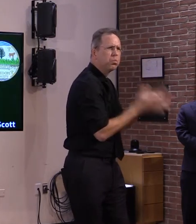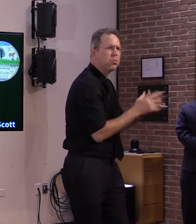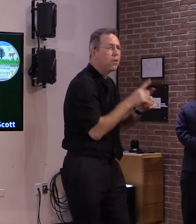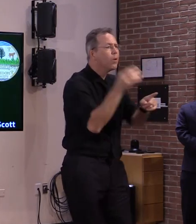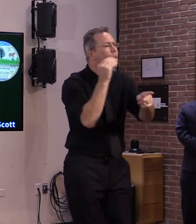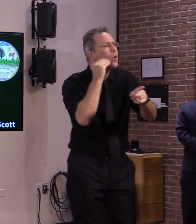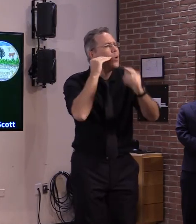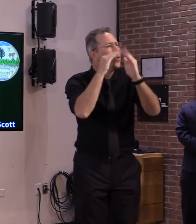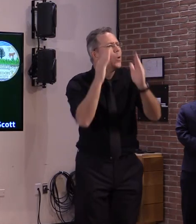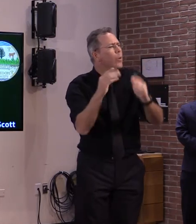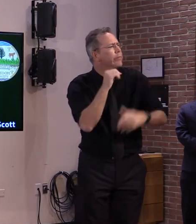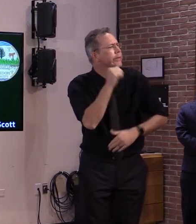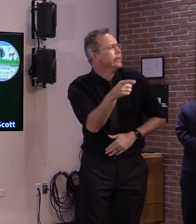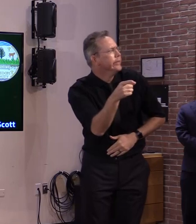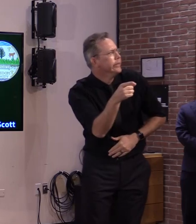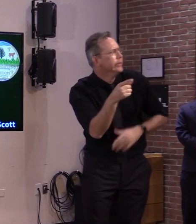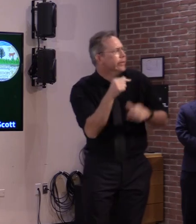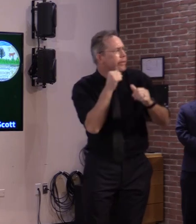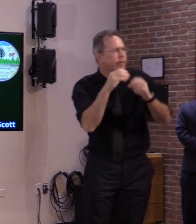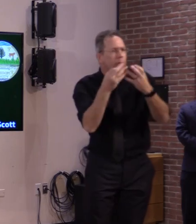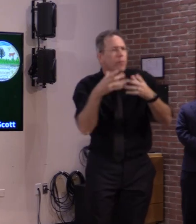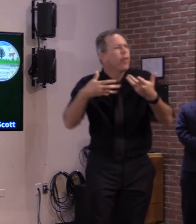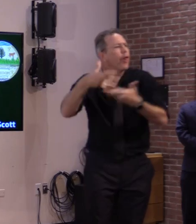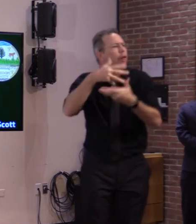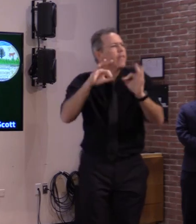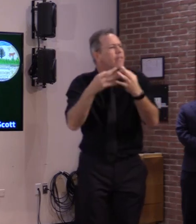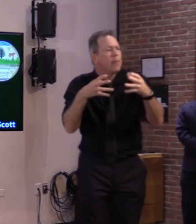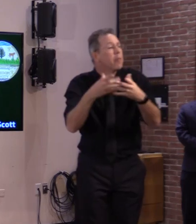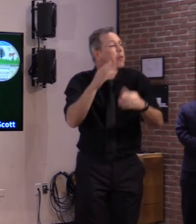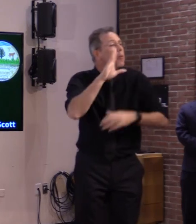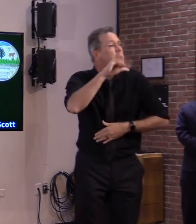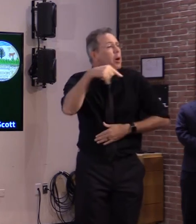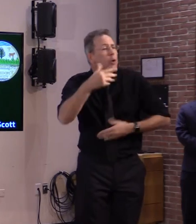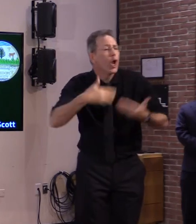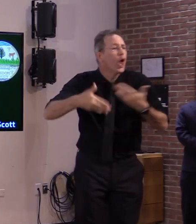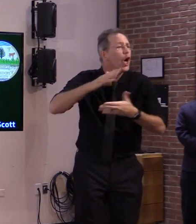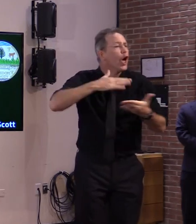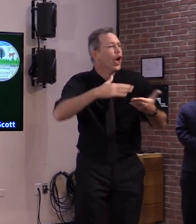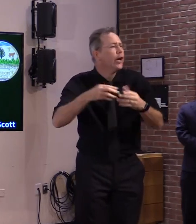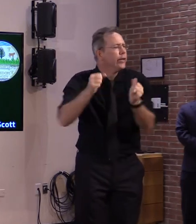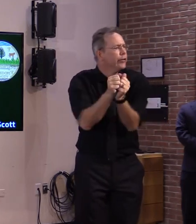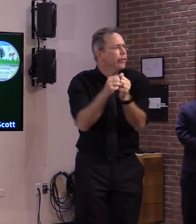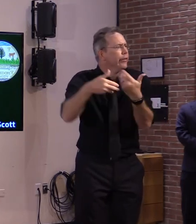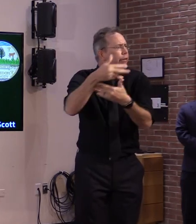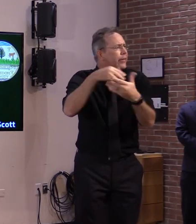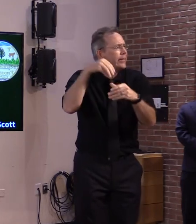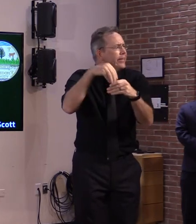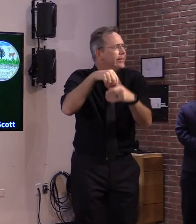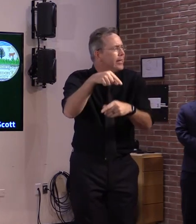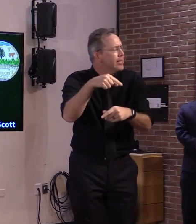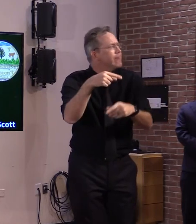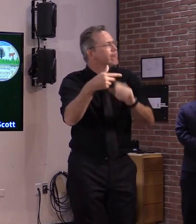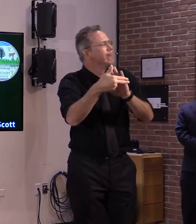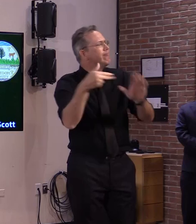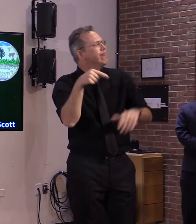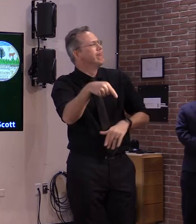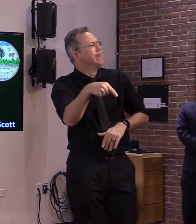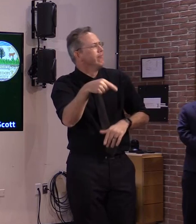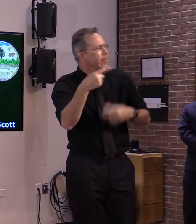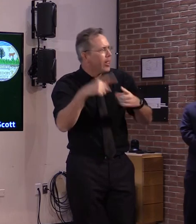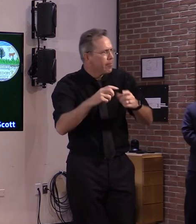key role in what was, maybe unfairly, labeled as the hockey outbreak. And we now know